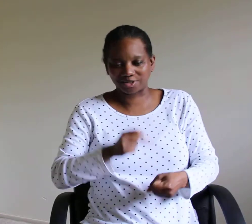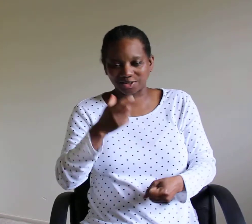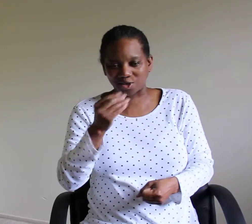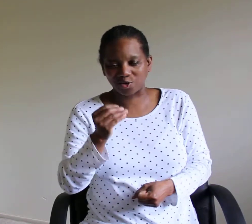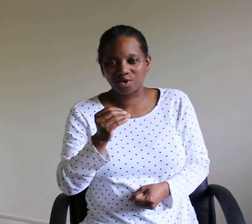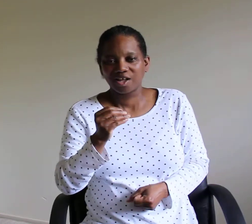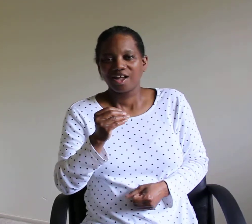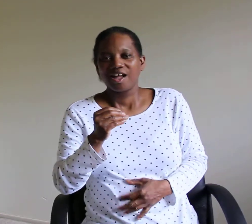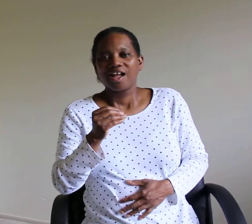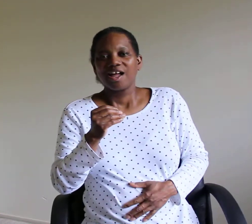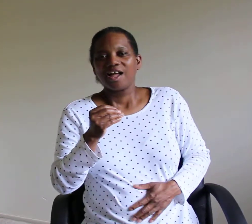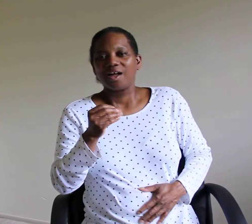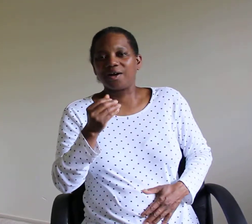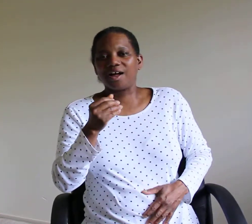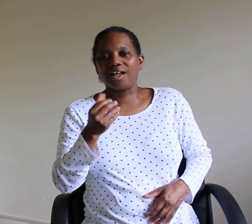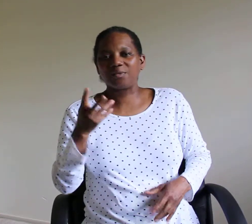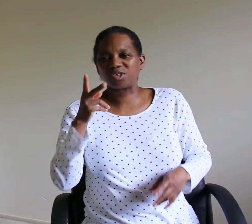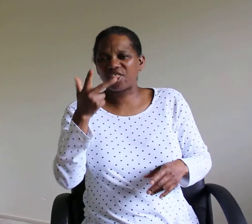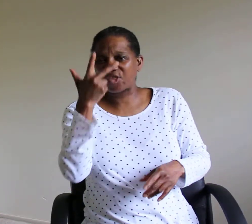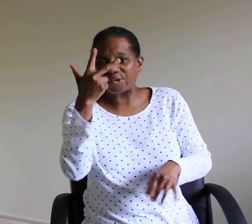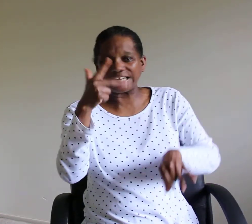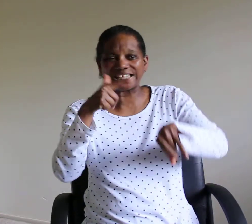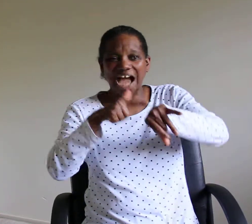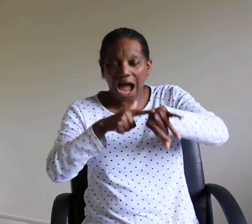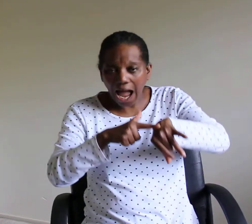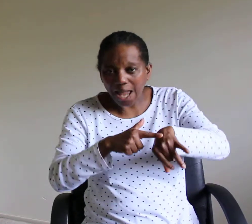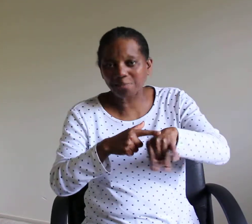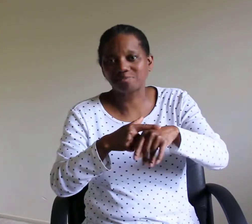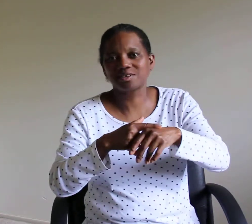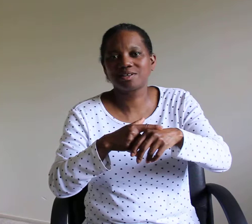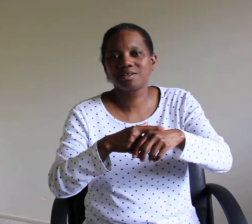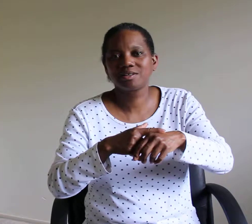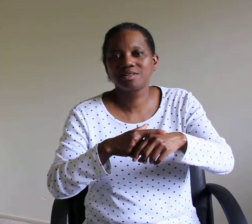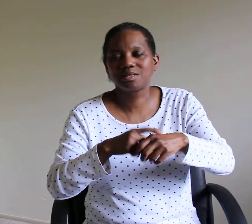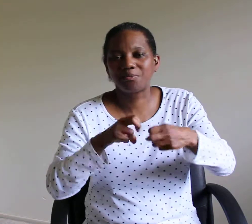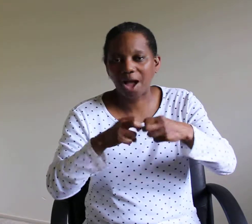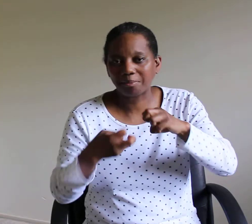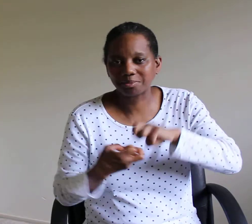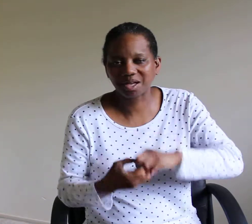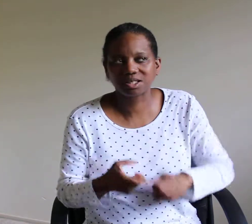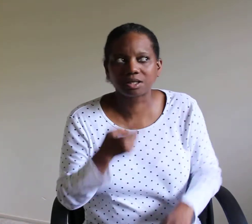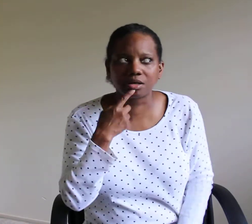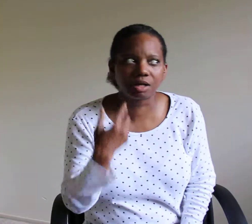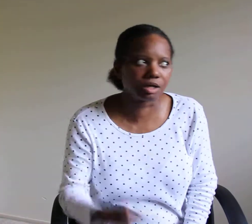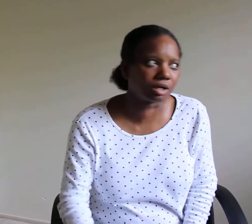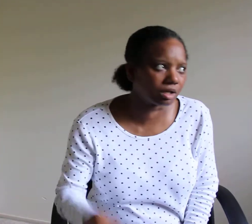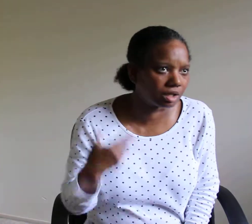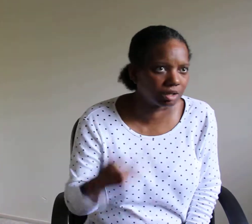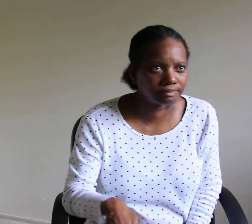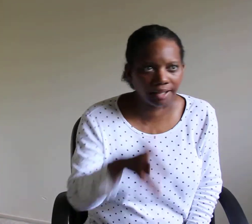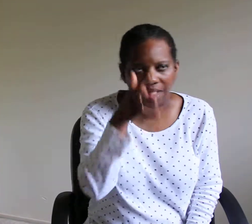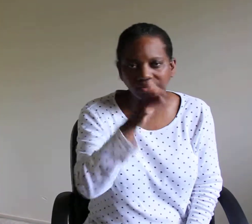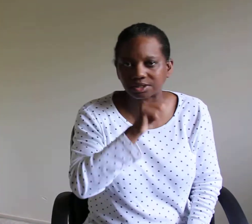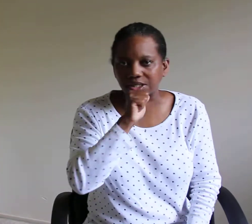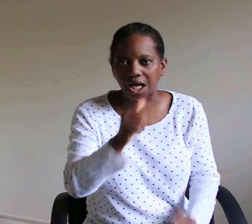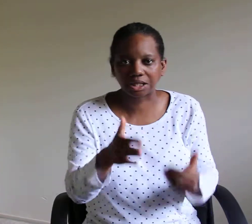So it was three times the problem. I said, oh man, this is not